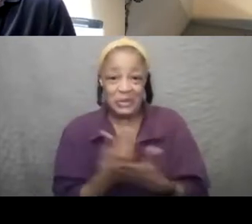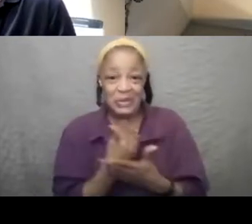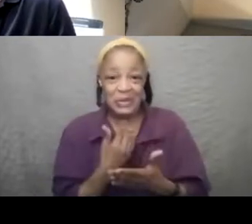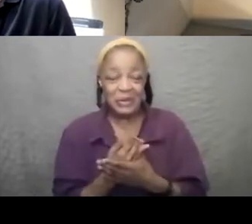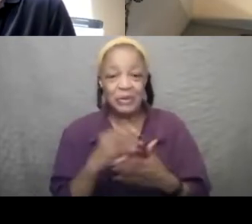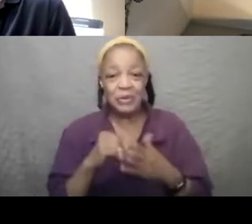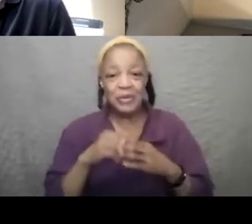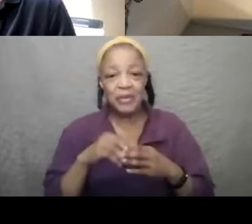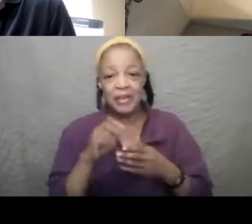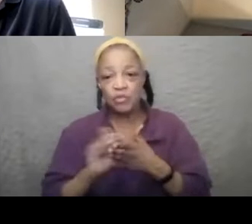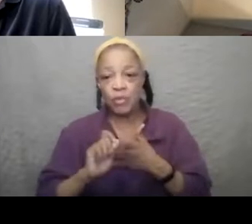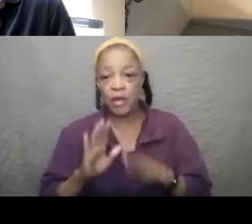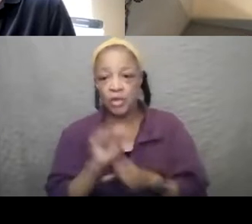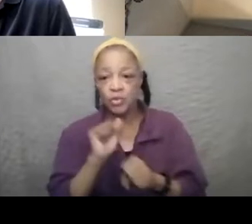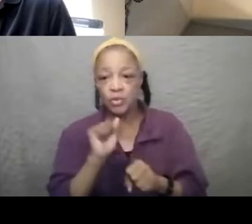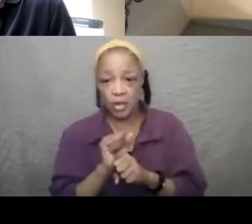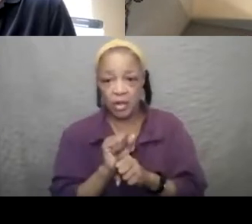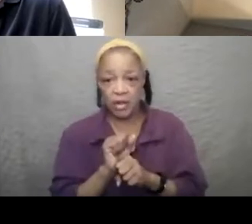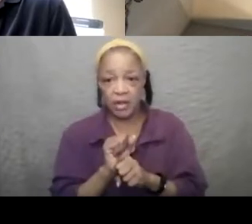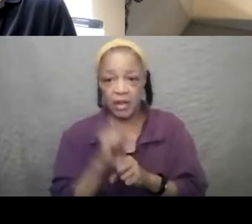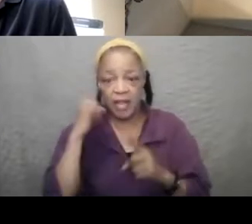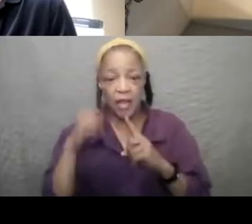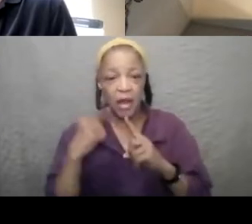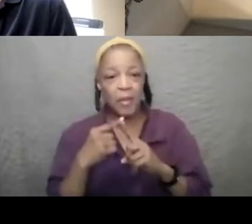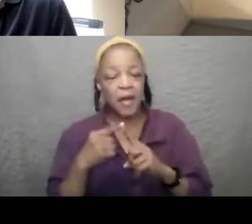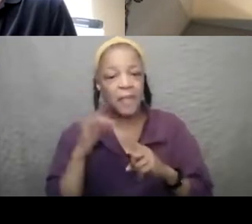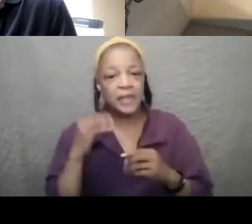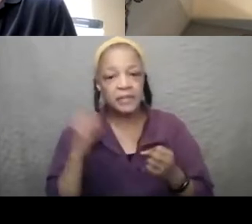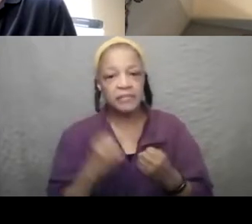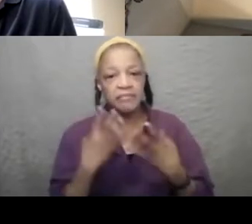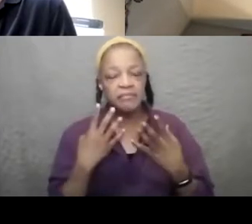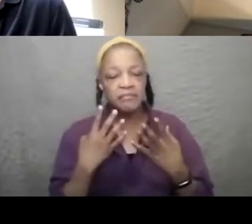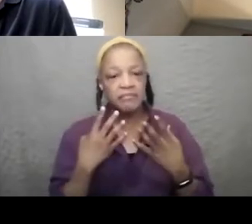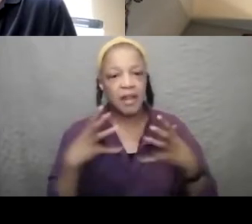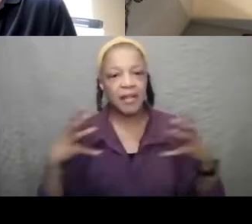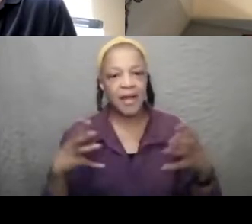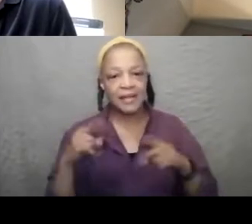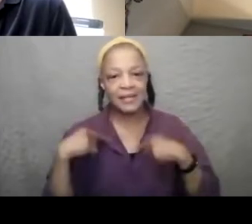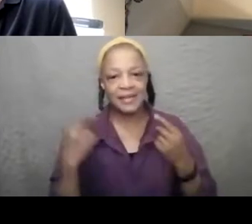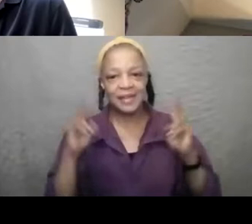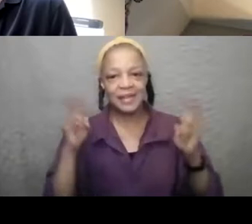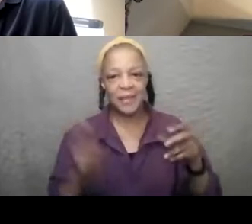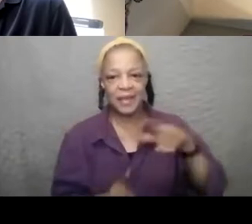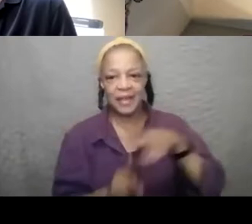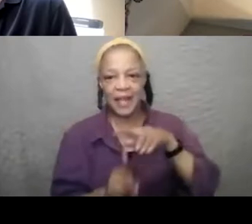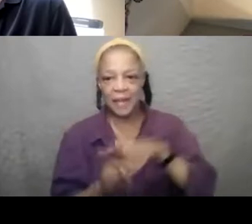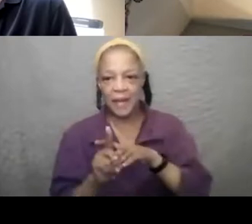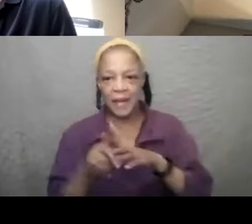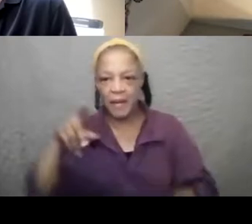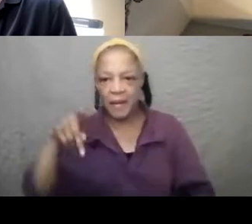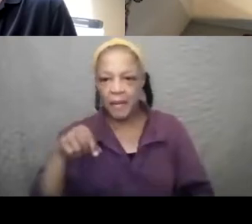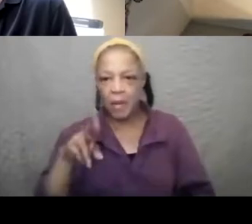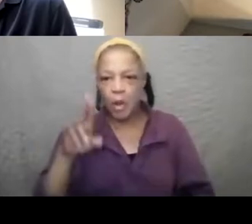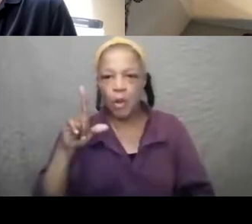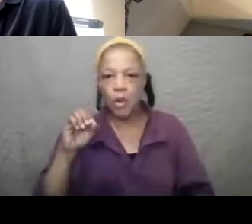work. I've thought about this a great deal since this topic came up. I want to do justice to the many